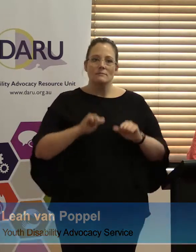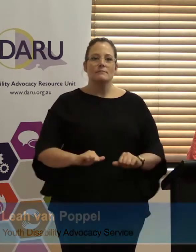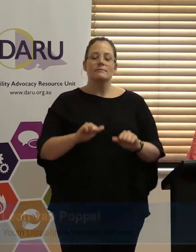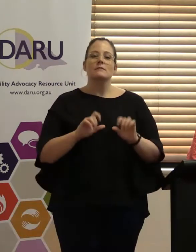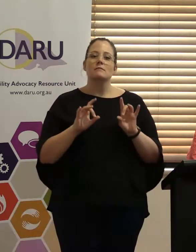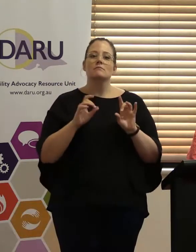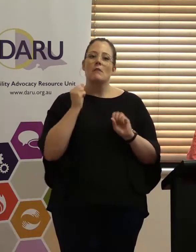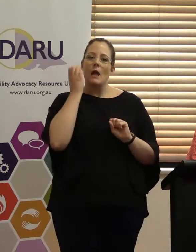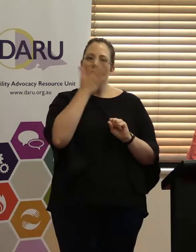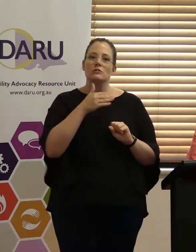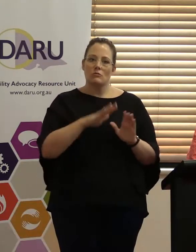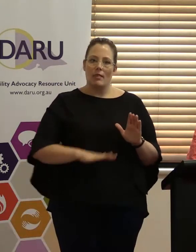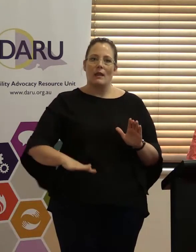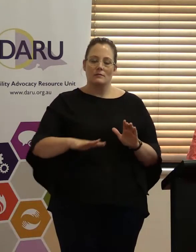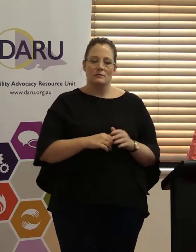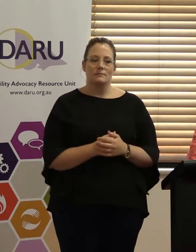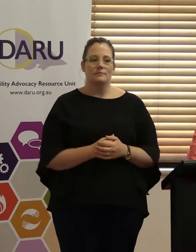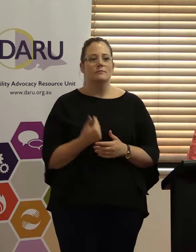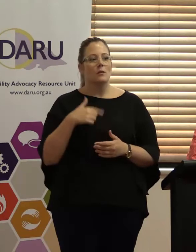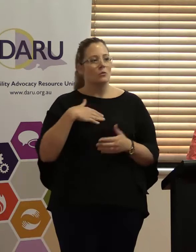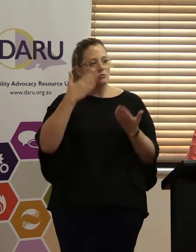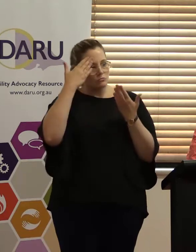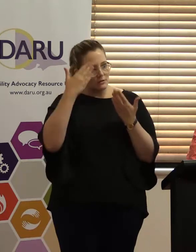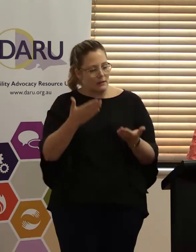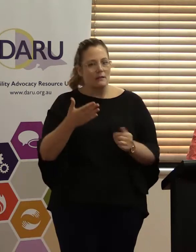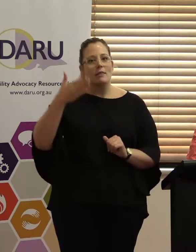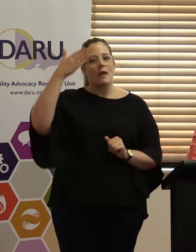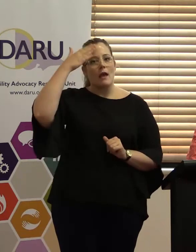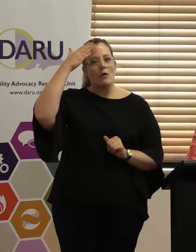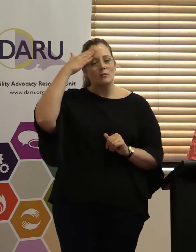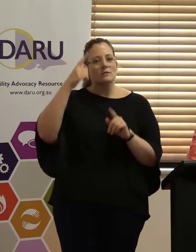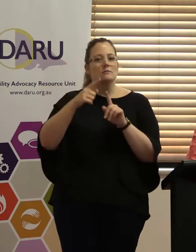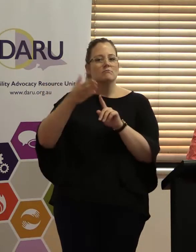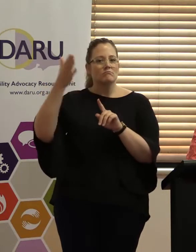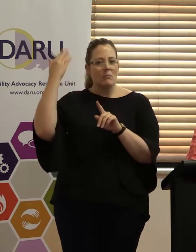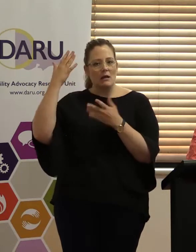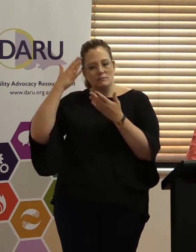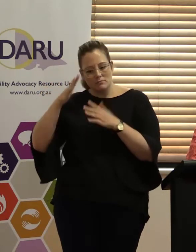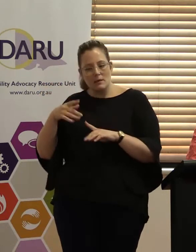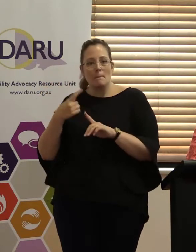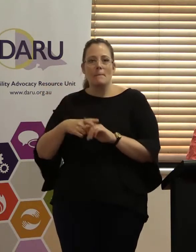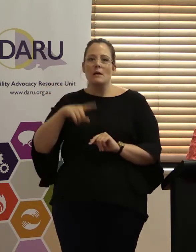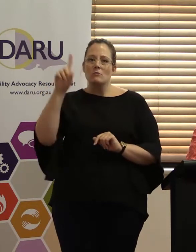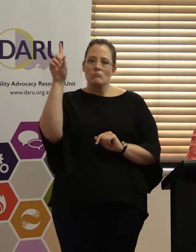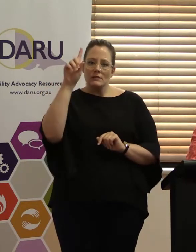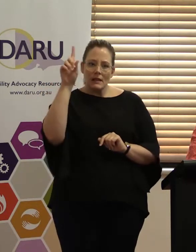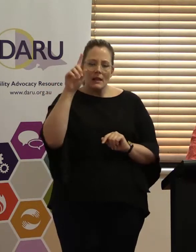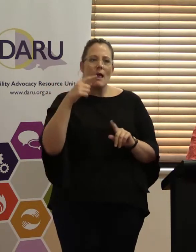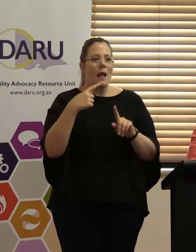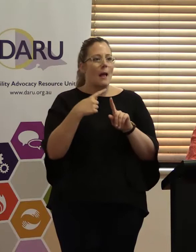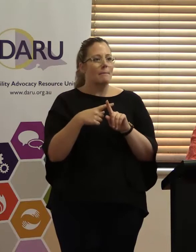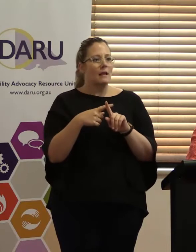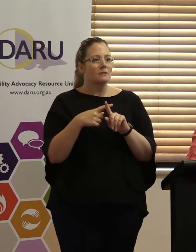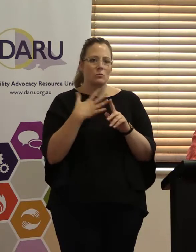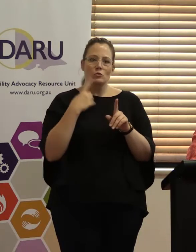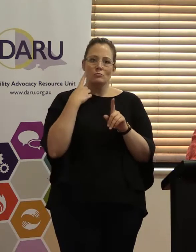pay my respects to the elders past, present, and from a YDAS point of view, also